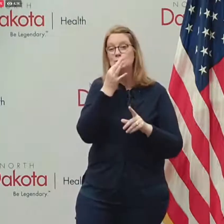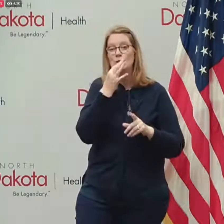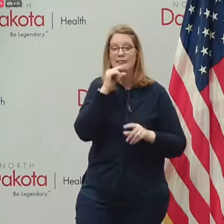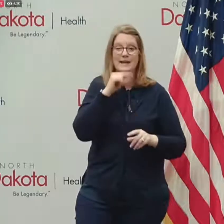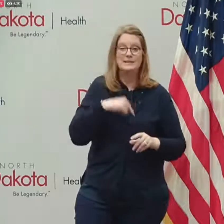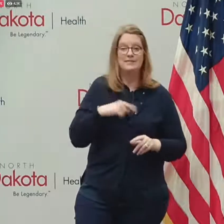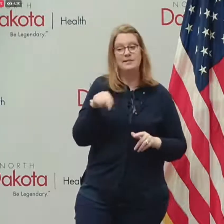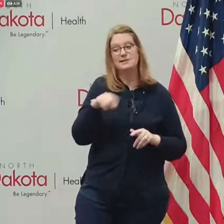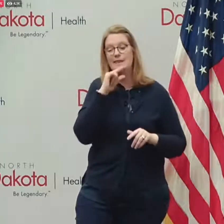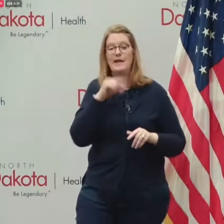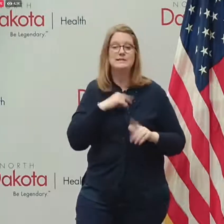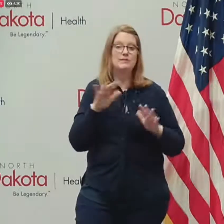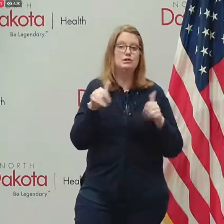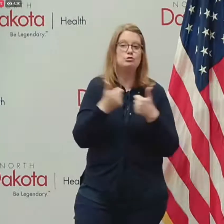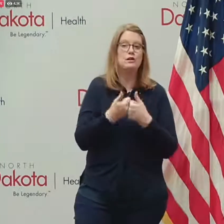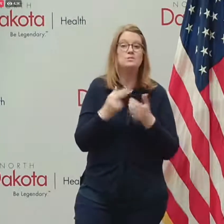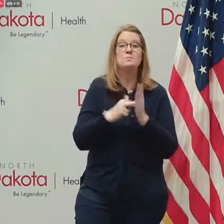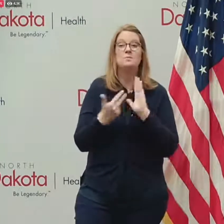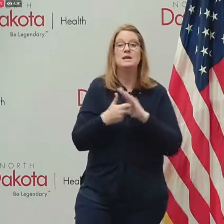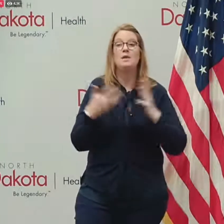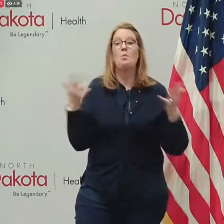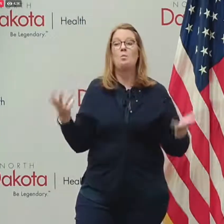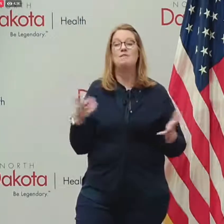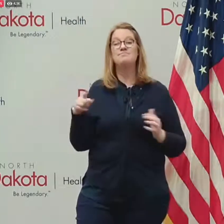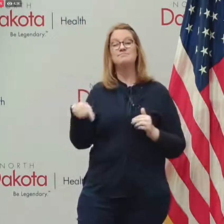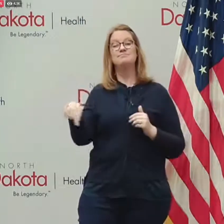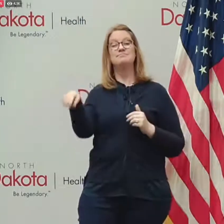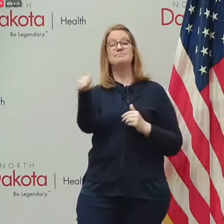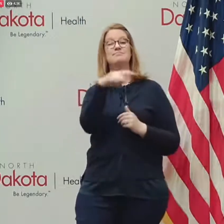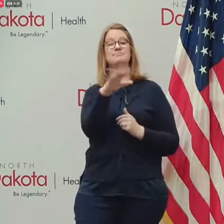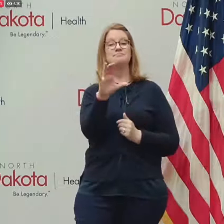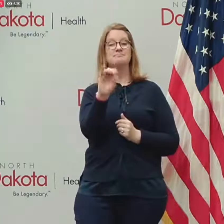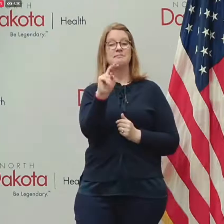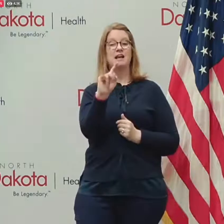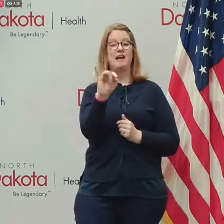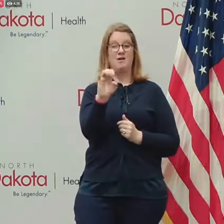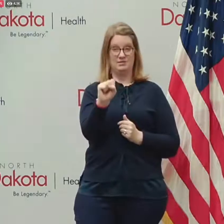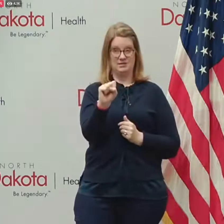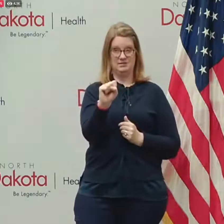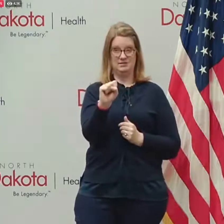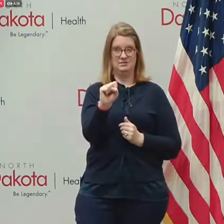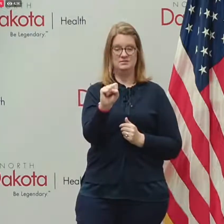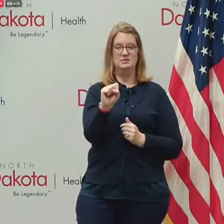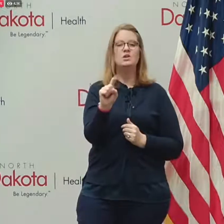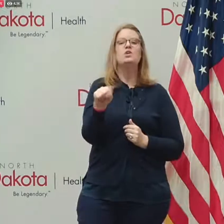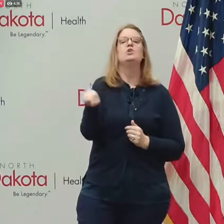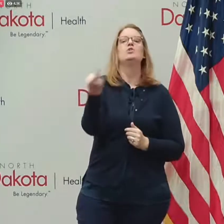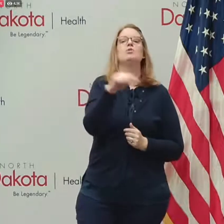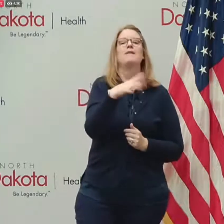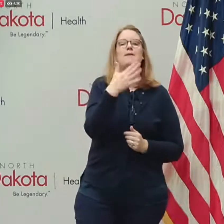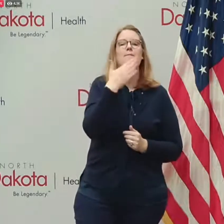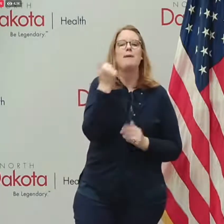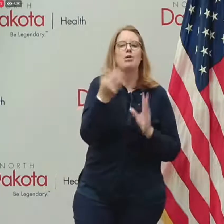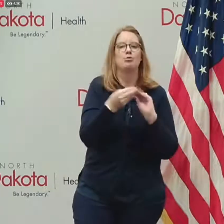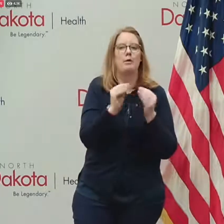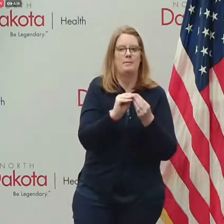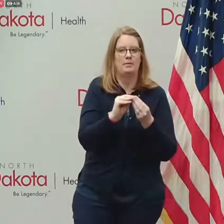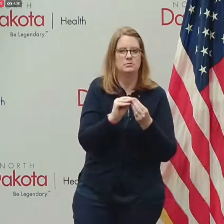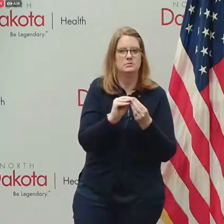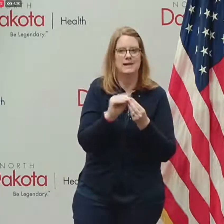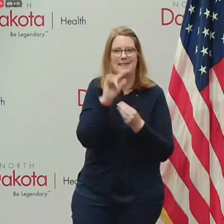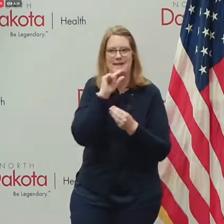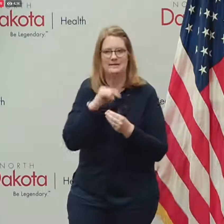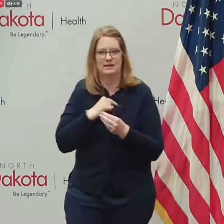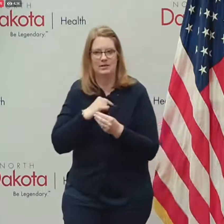Challenge, but I would challenge every county and every community that's on that chart right now to have better numbers at Thanksgiving than you do